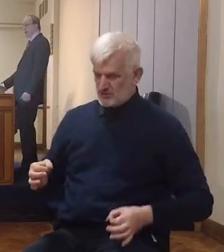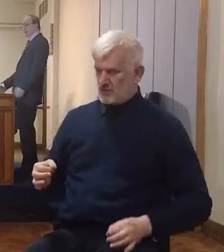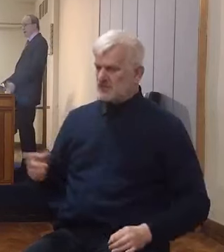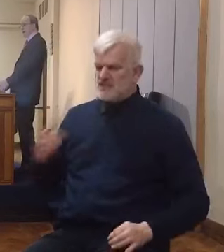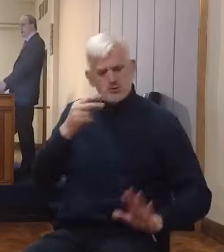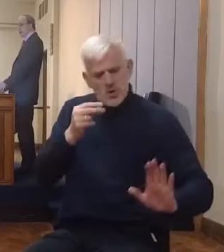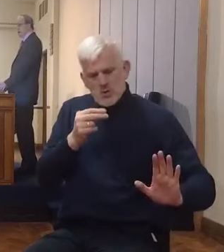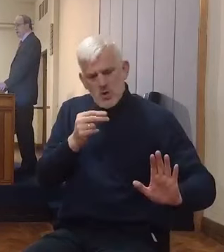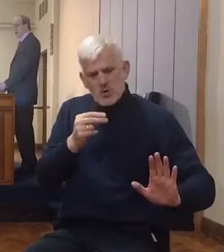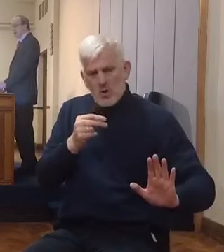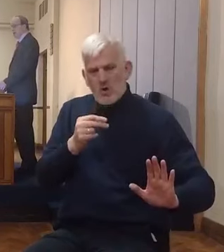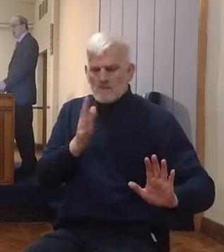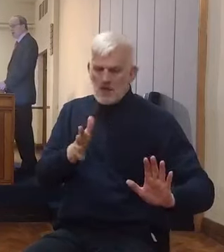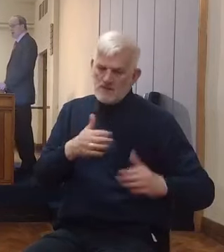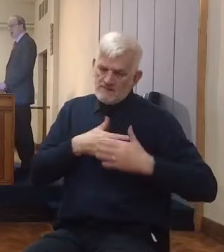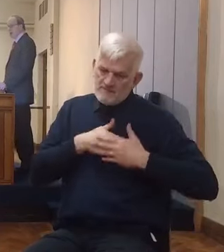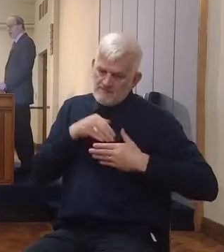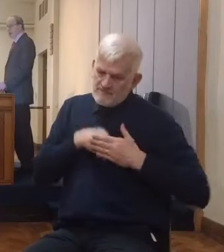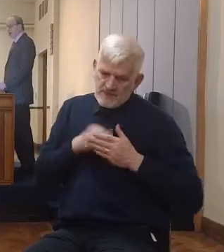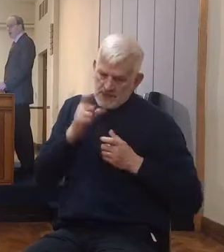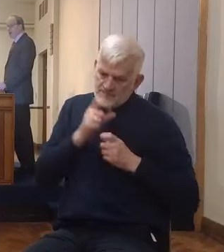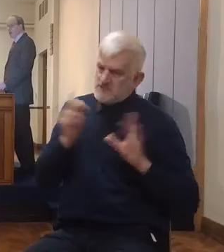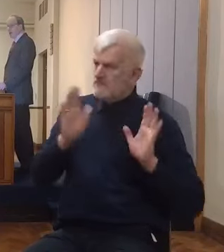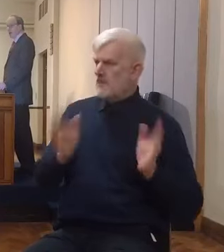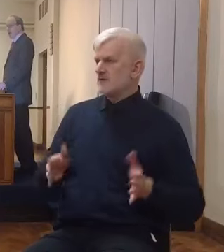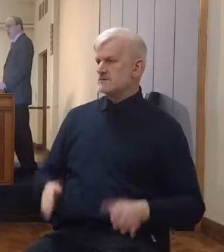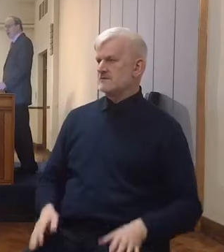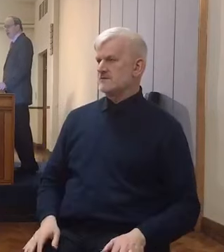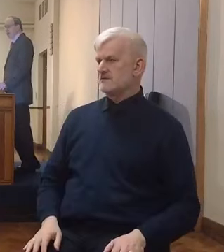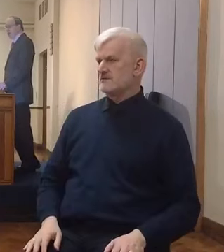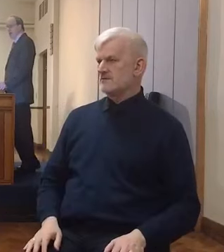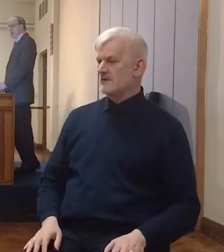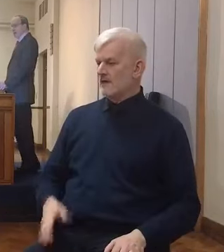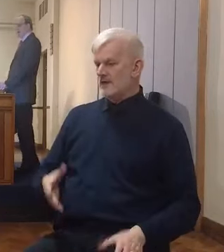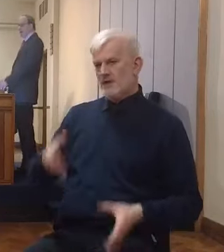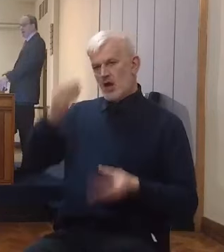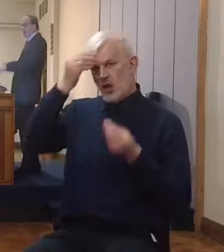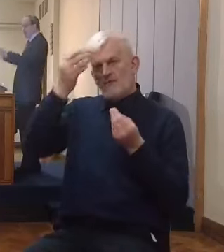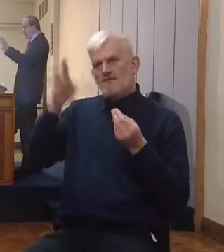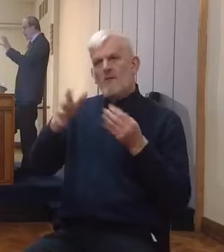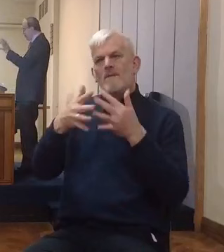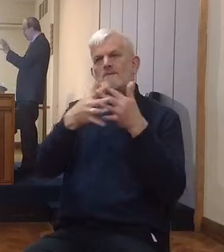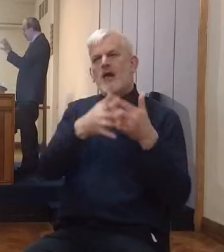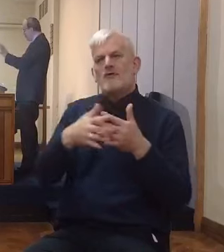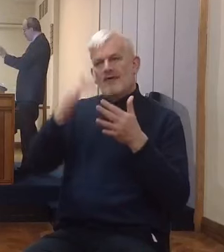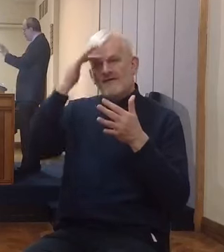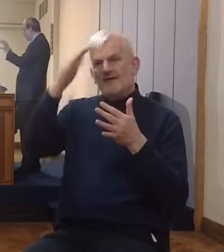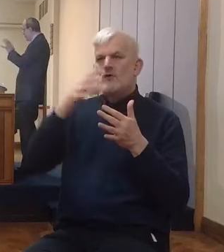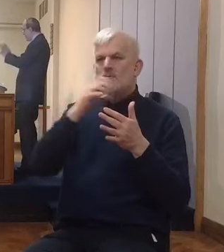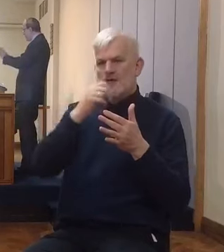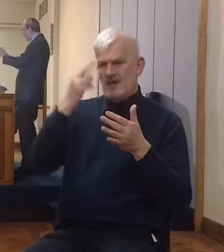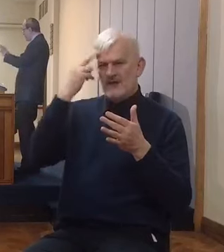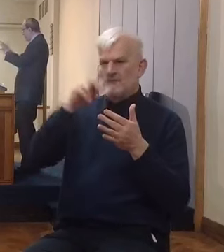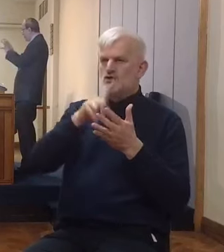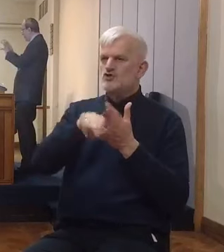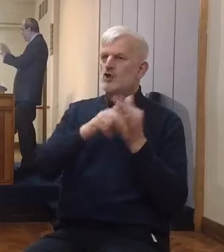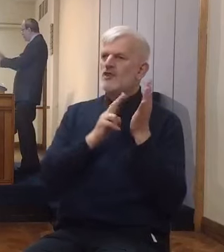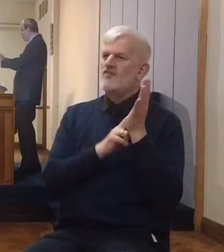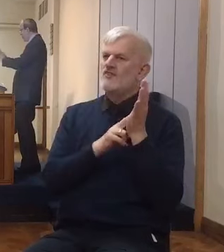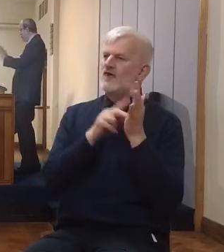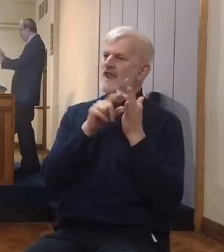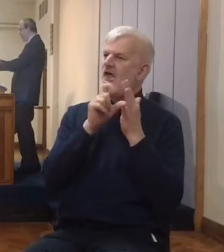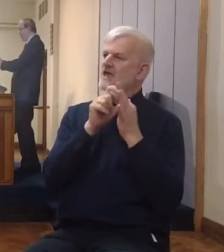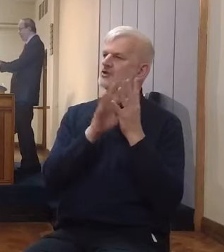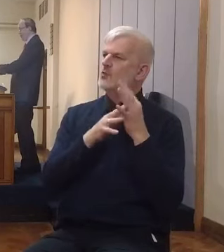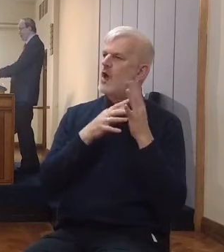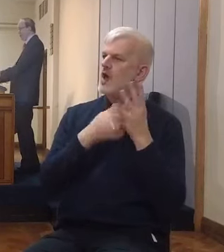impetus from the great American theologian Jonathan Edwards, but they distinctly saw the pivotal